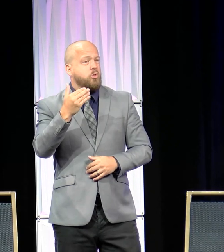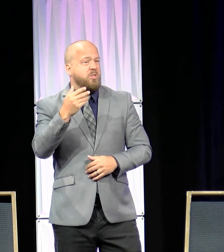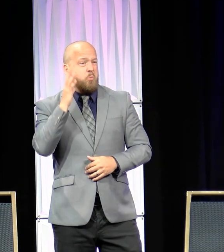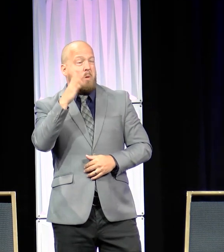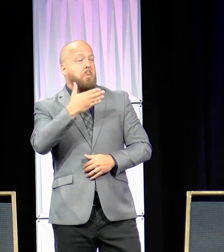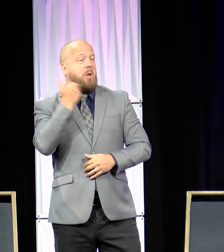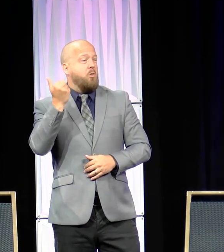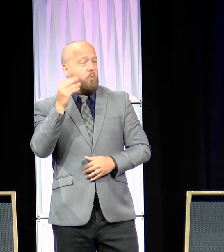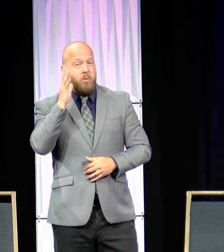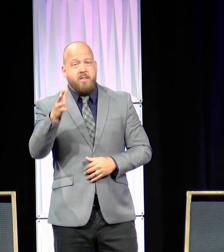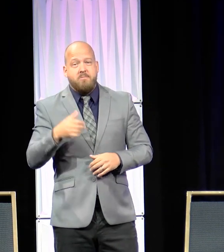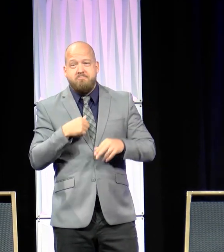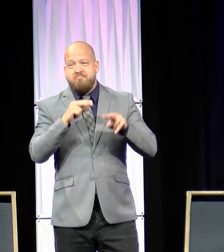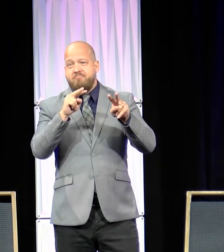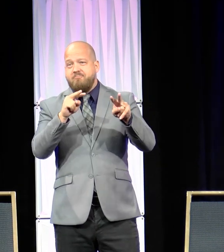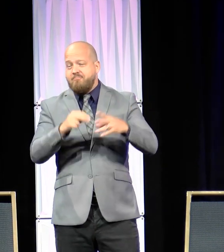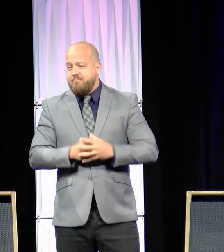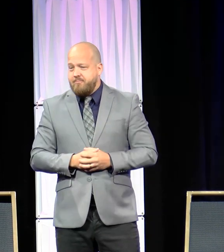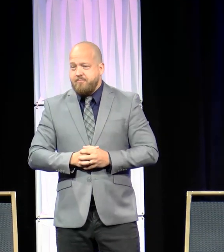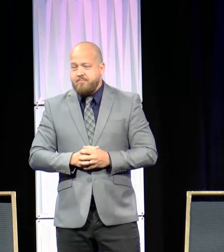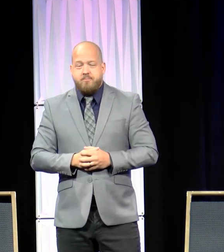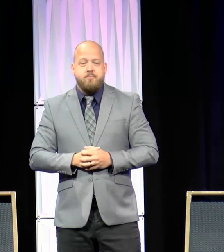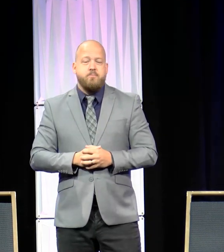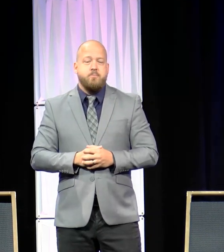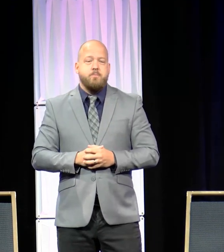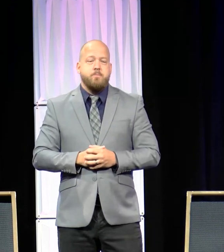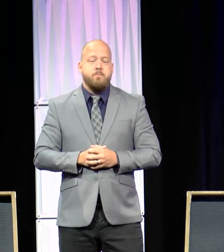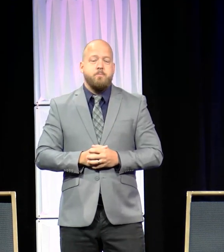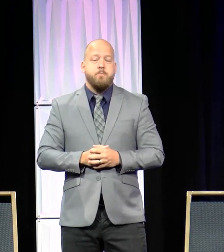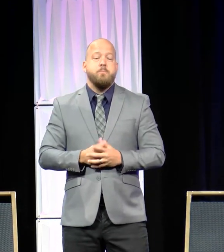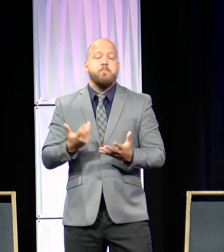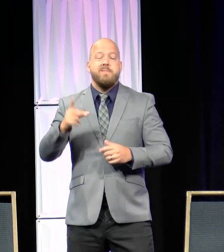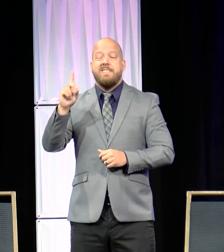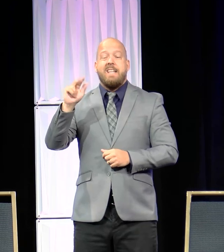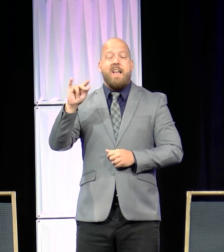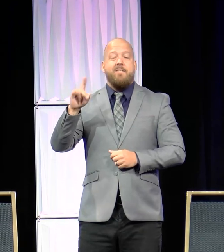and Sandra asked me to share